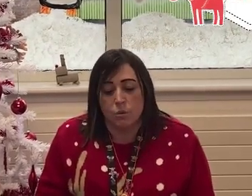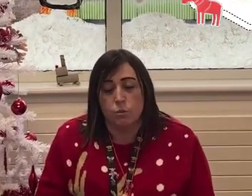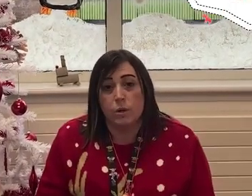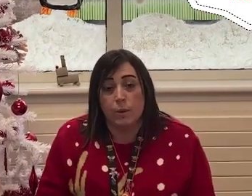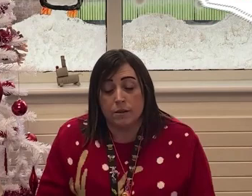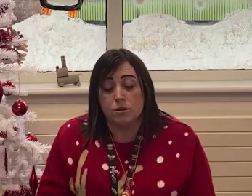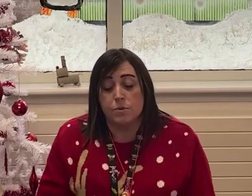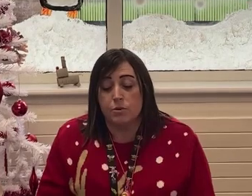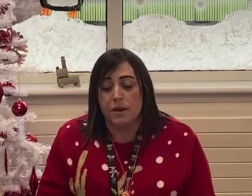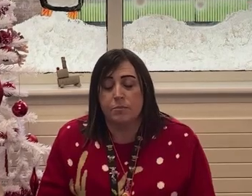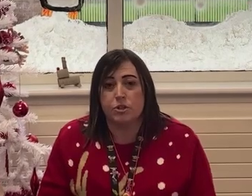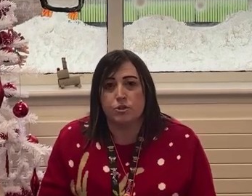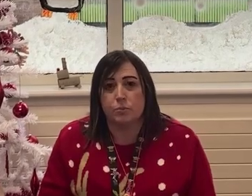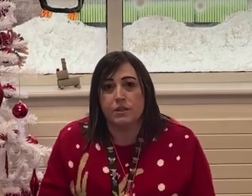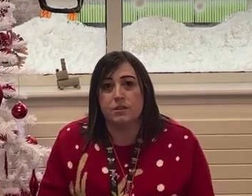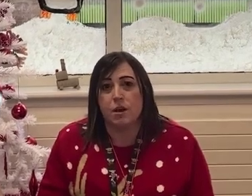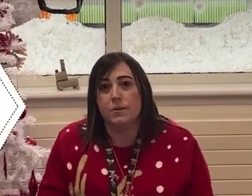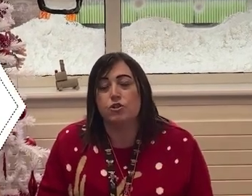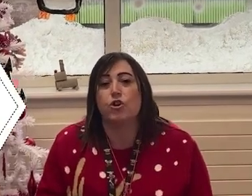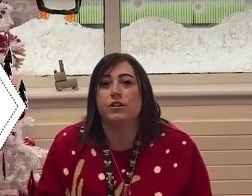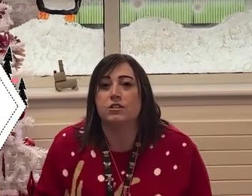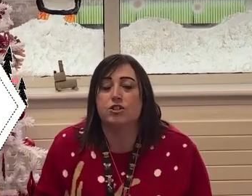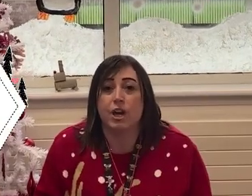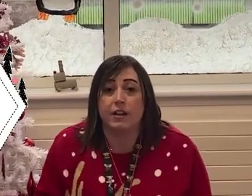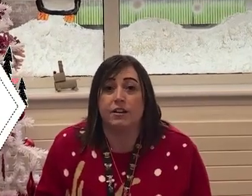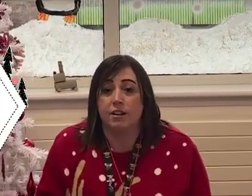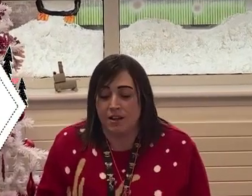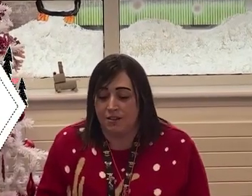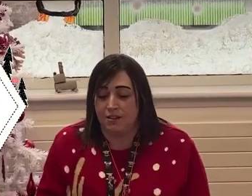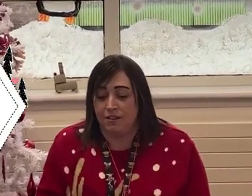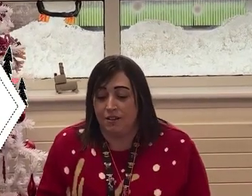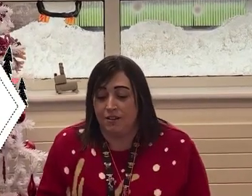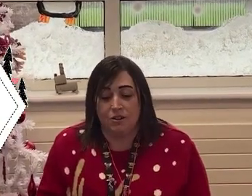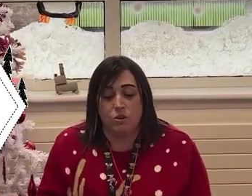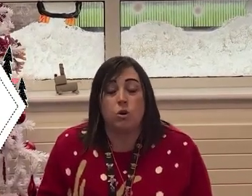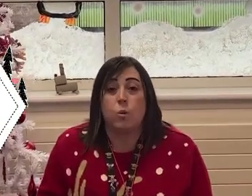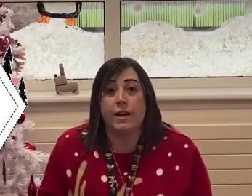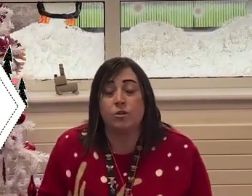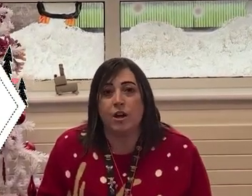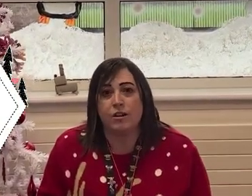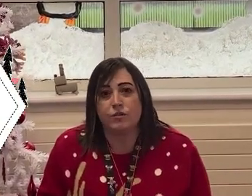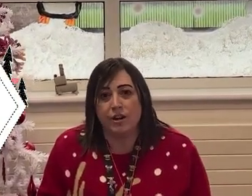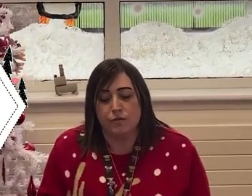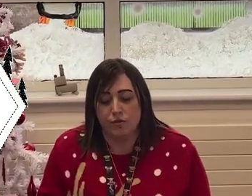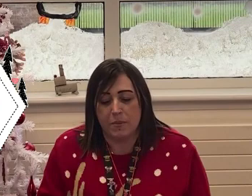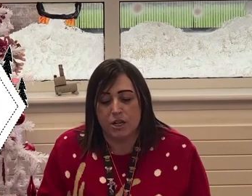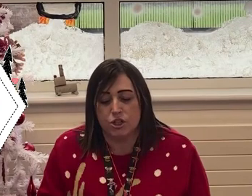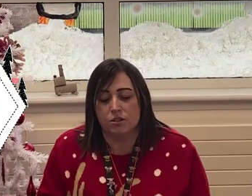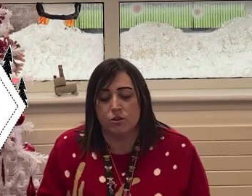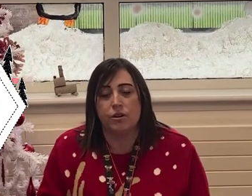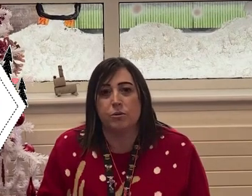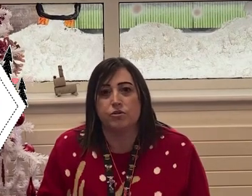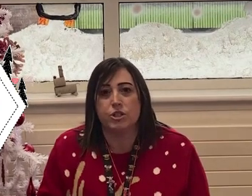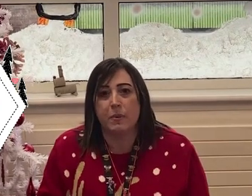We welcome new members, so please come and join us in January. Or why not ask for information on our Respect